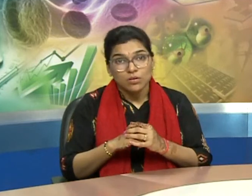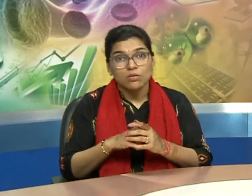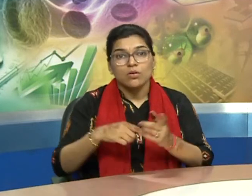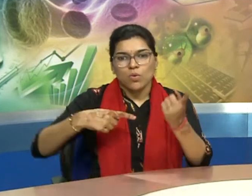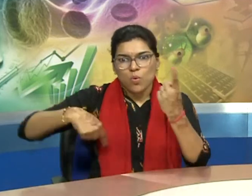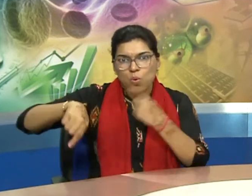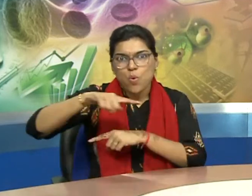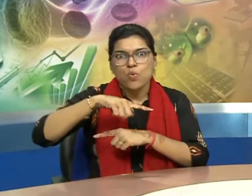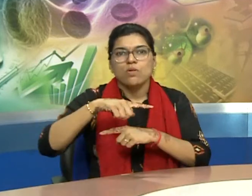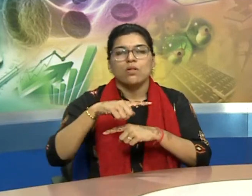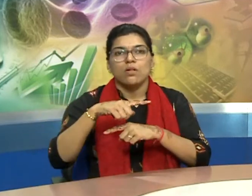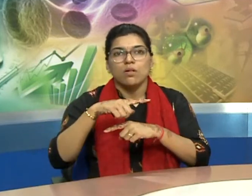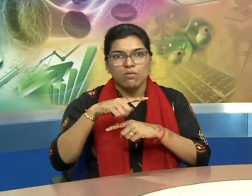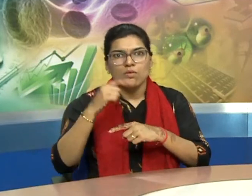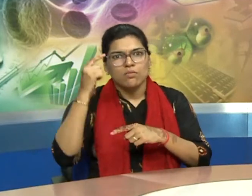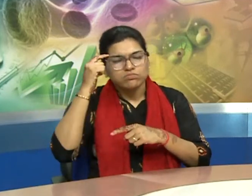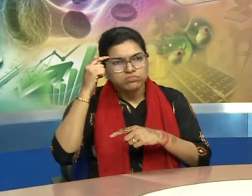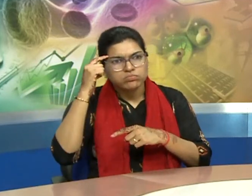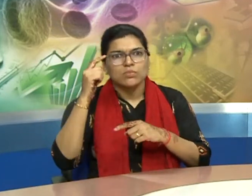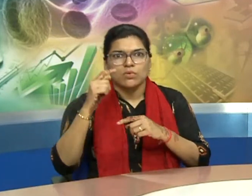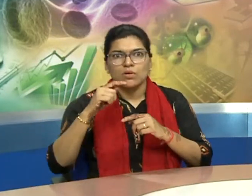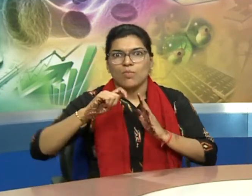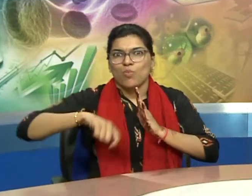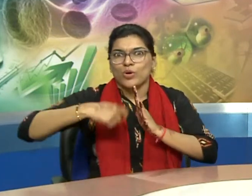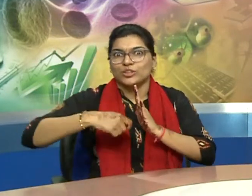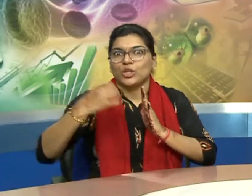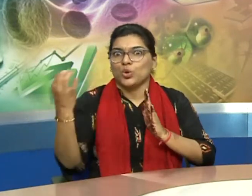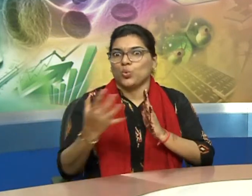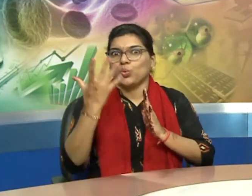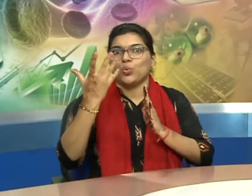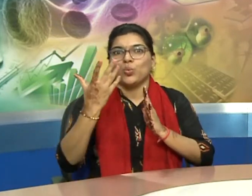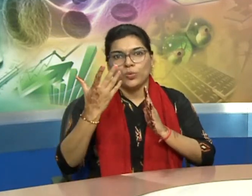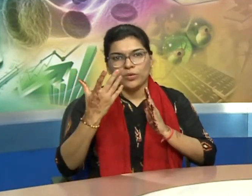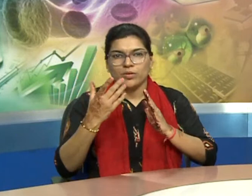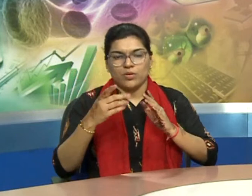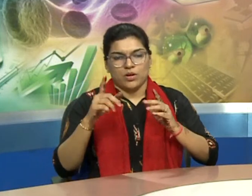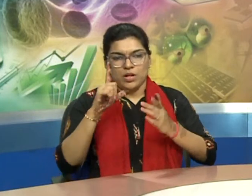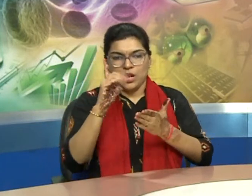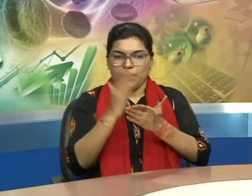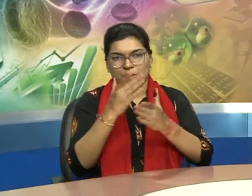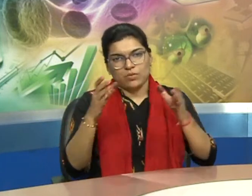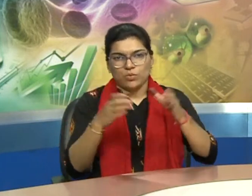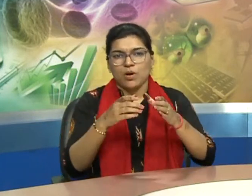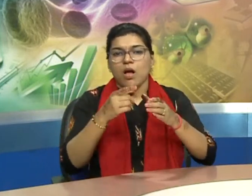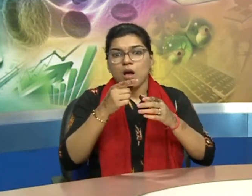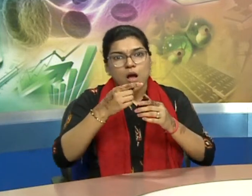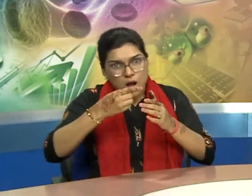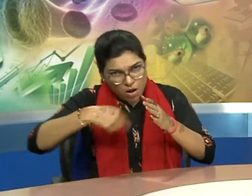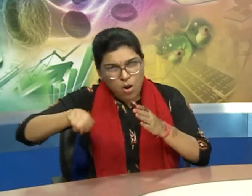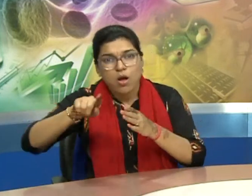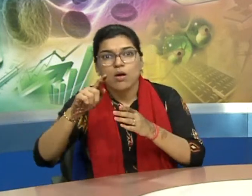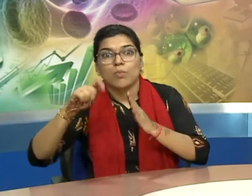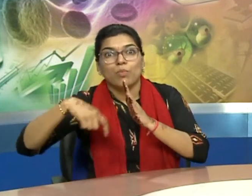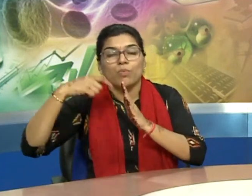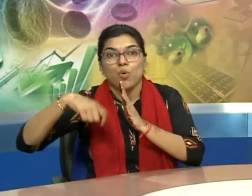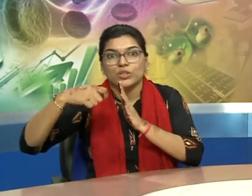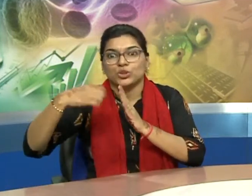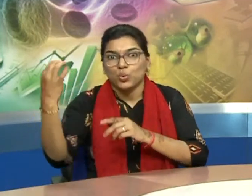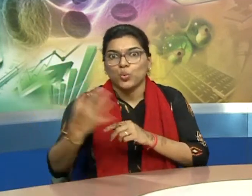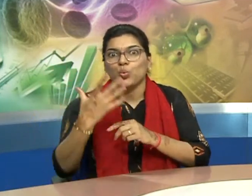explains that there are creation of sometime new departments, and then whatever new departments we have, the new faculty members,